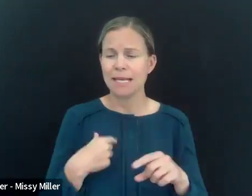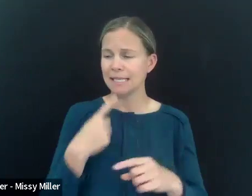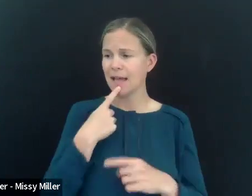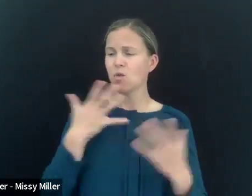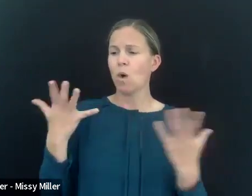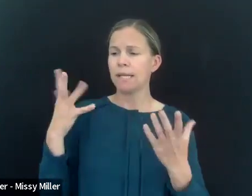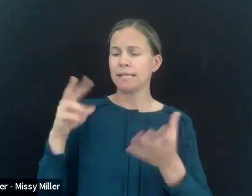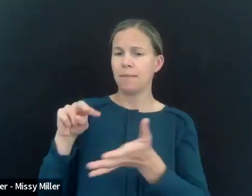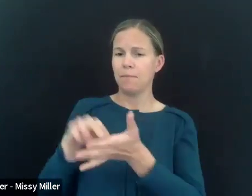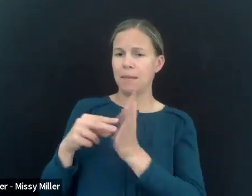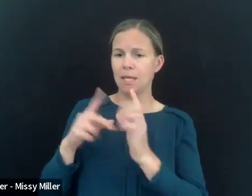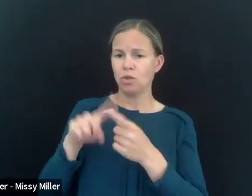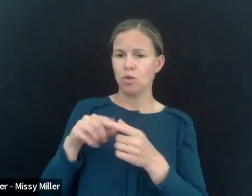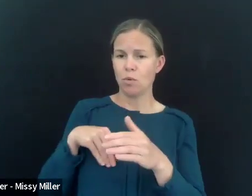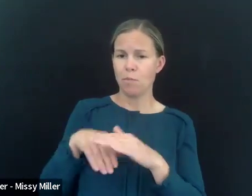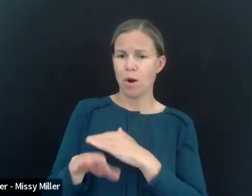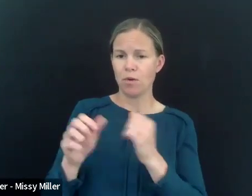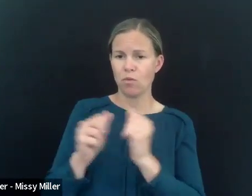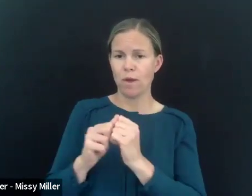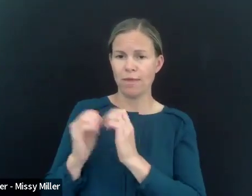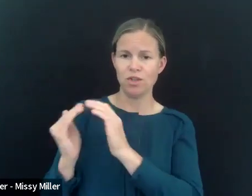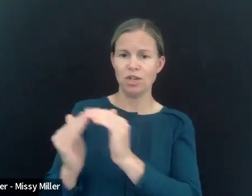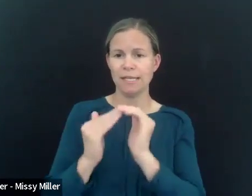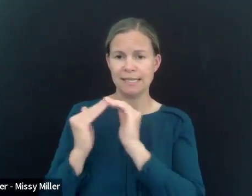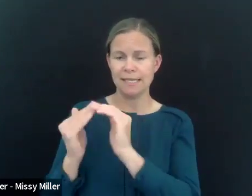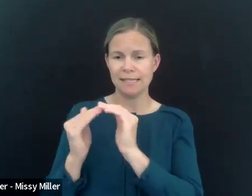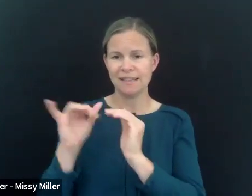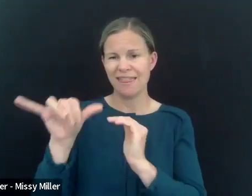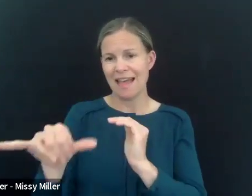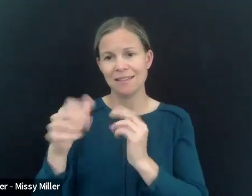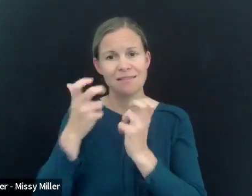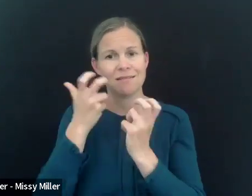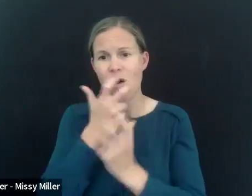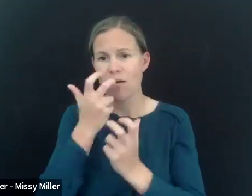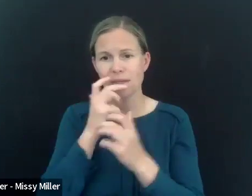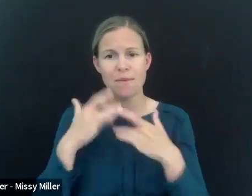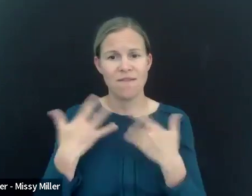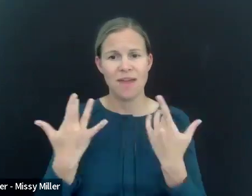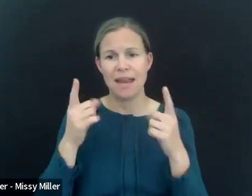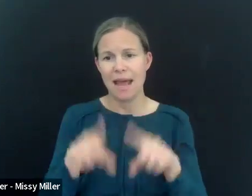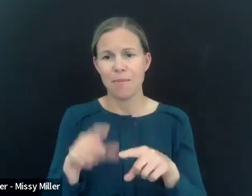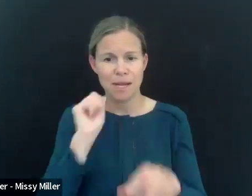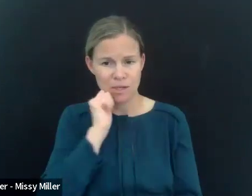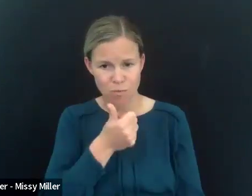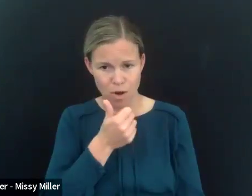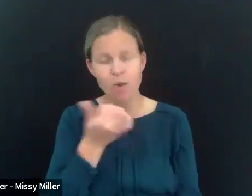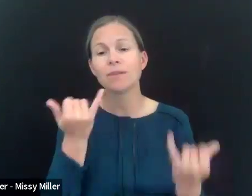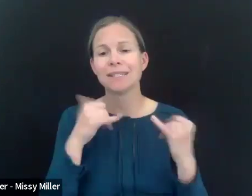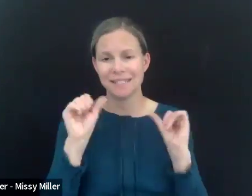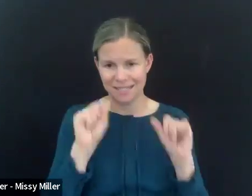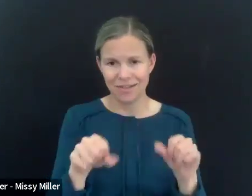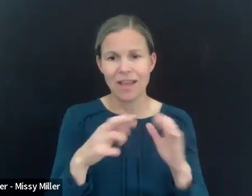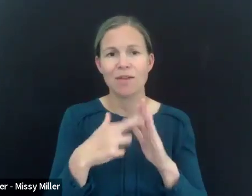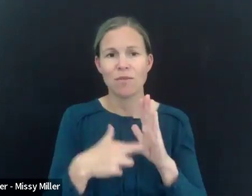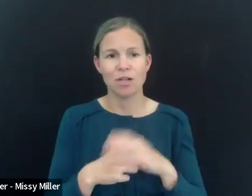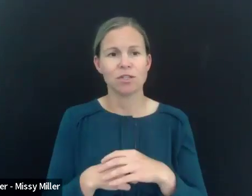Justice? That's going to be a fabulous event happening tomorrow. You can still register. And for our partners at